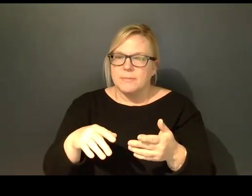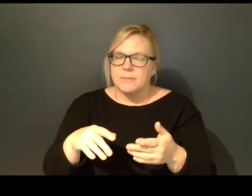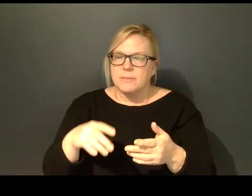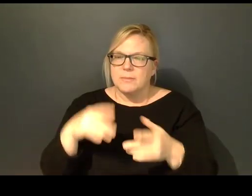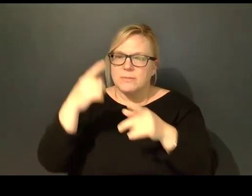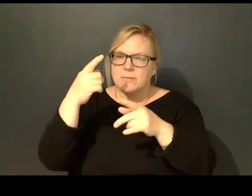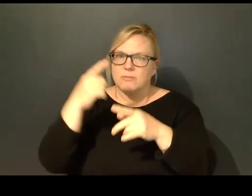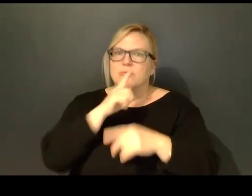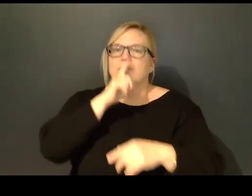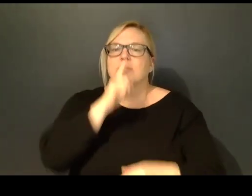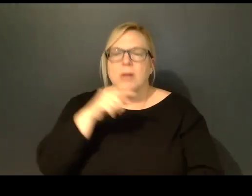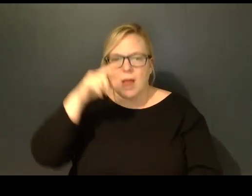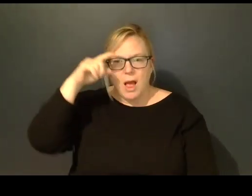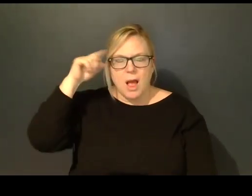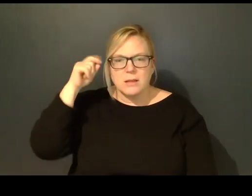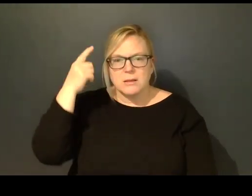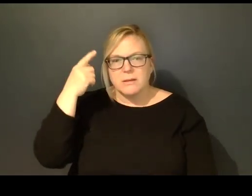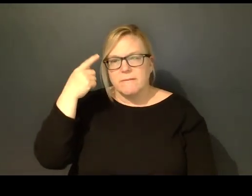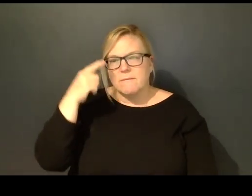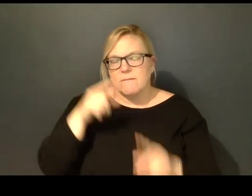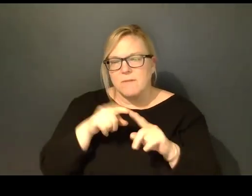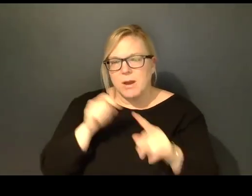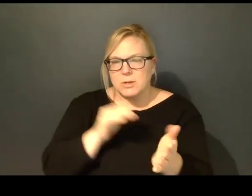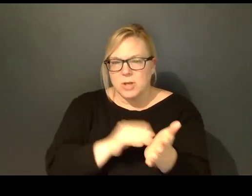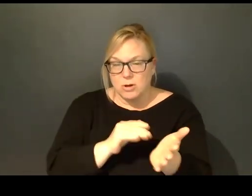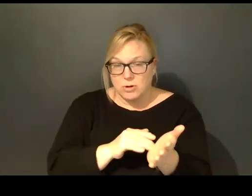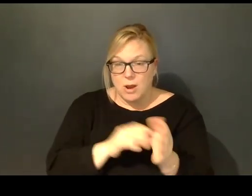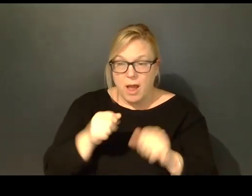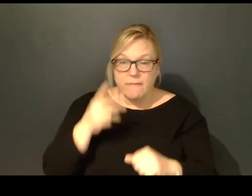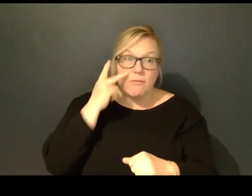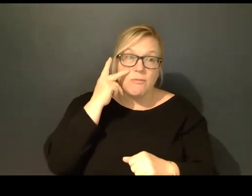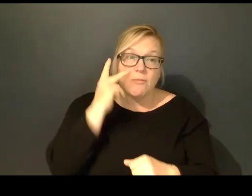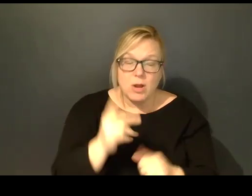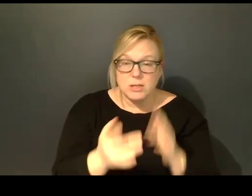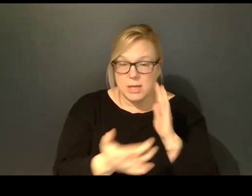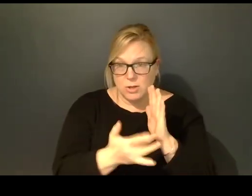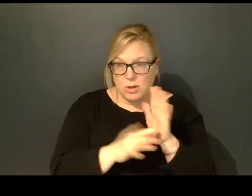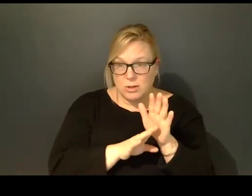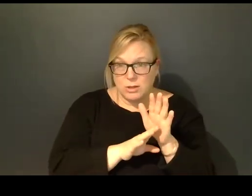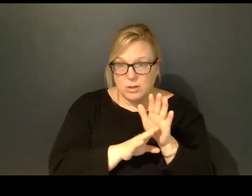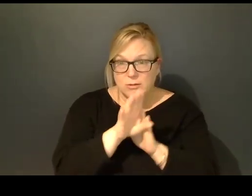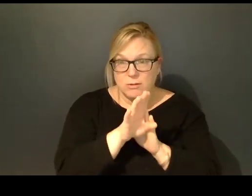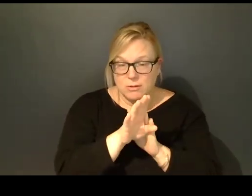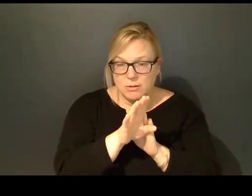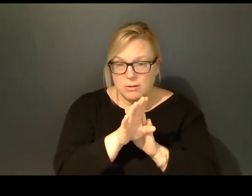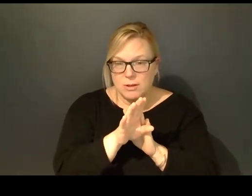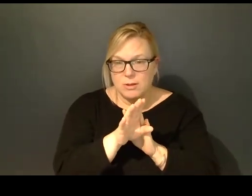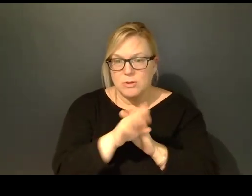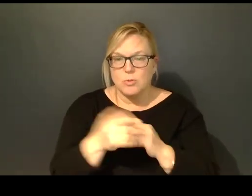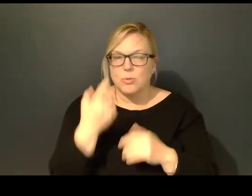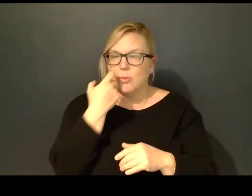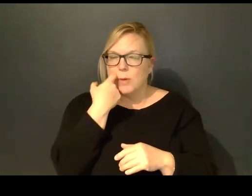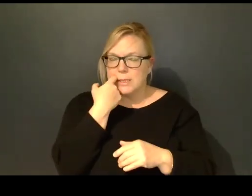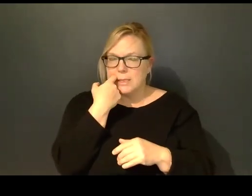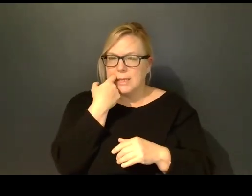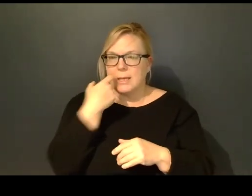from watching this technology evolve over the years is that there was recently an Envision pair of glasses,